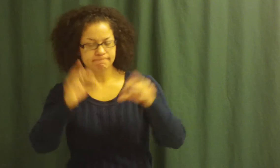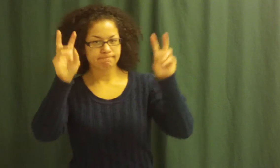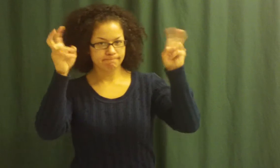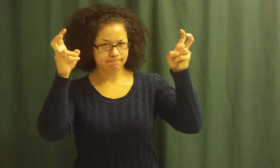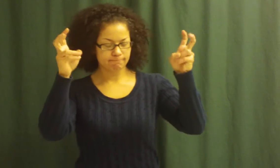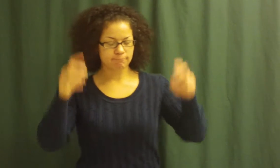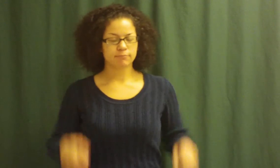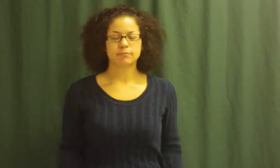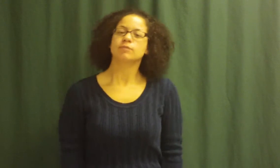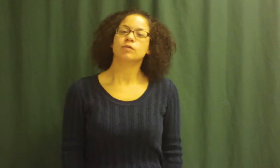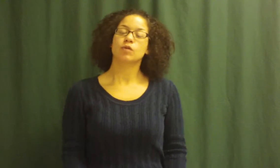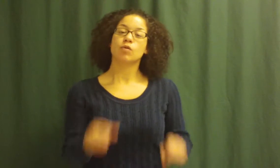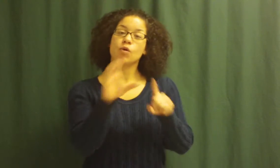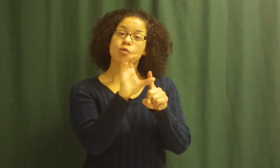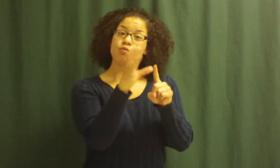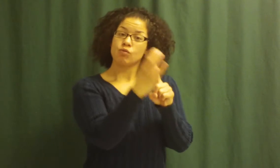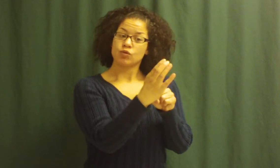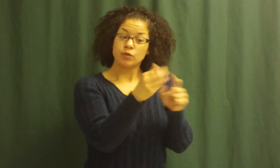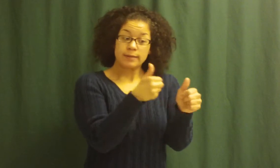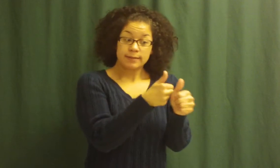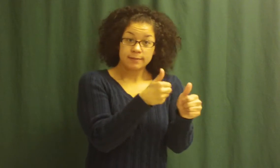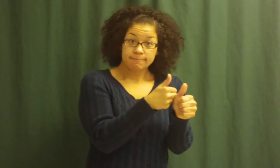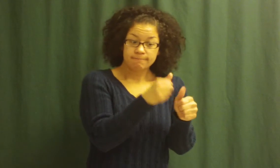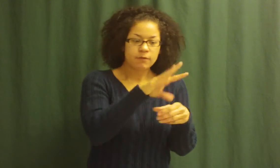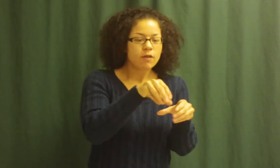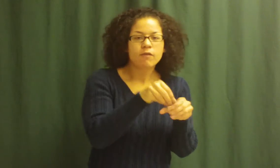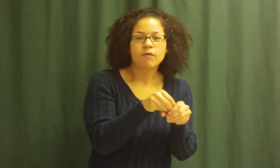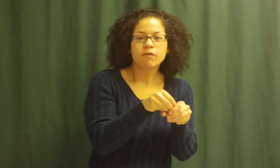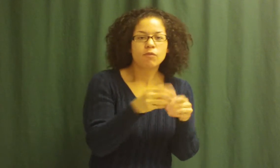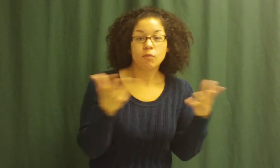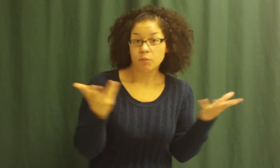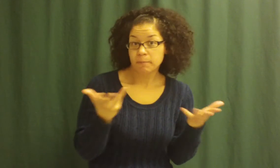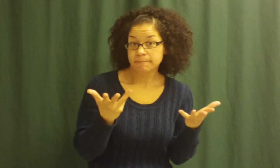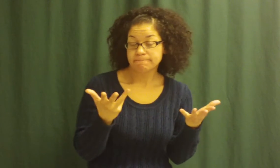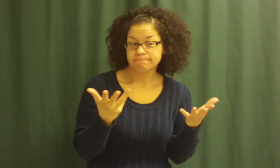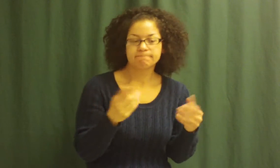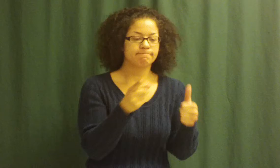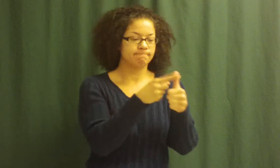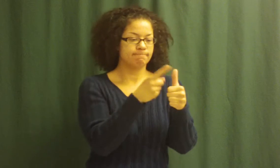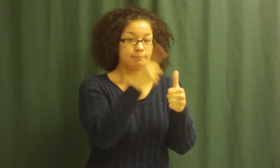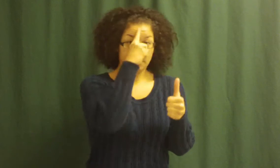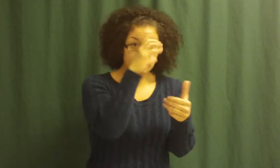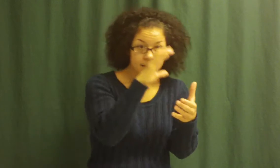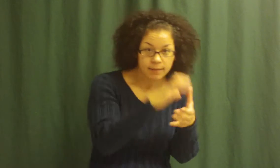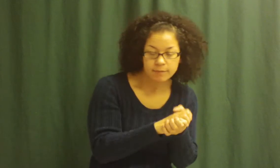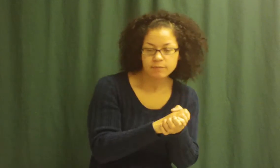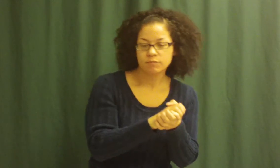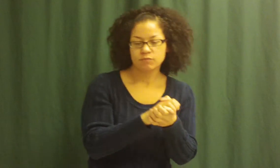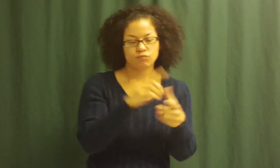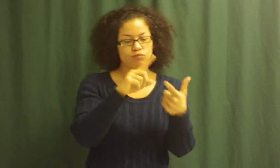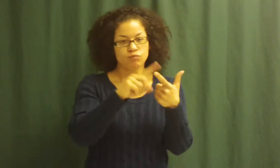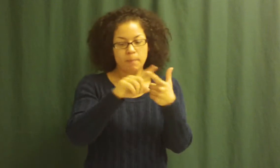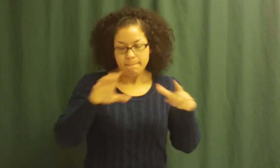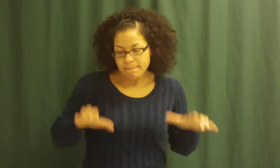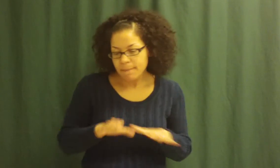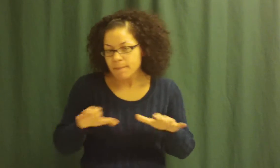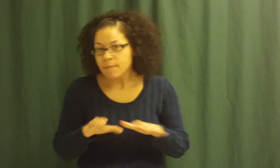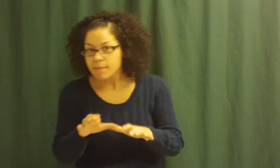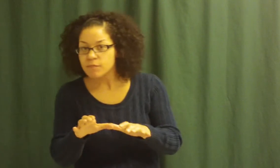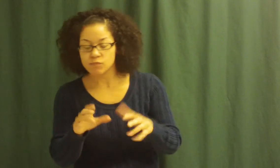Culture consists of the beliefs, behaviors, objects, and other